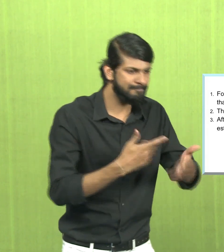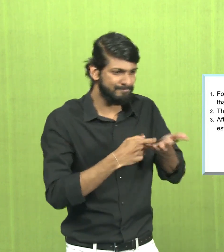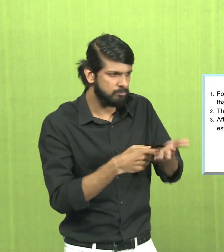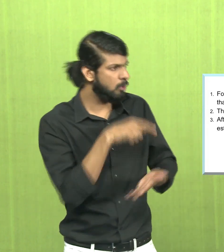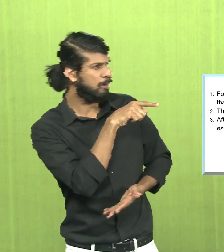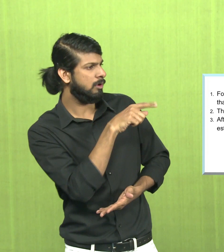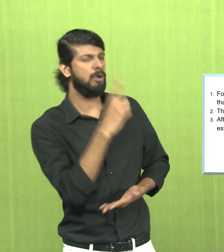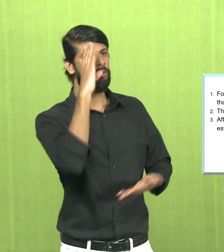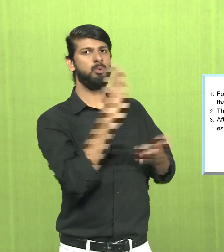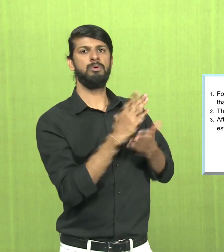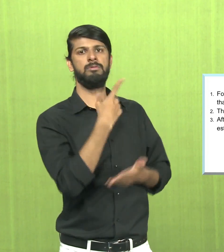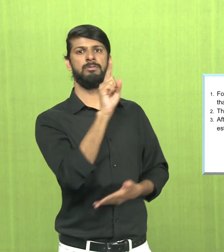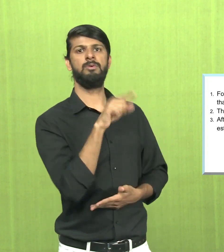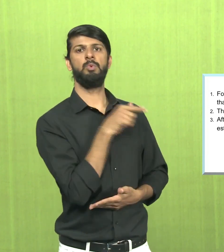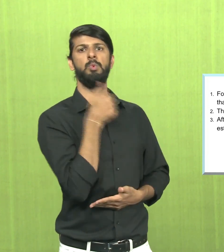the culture of respect